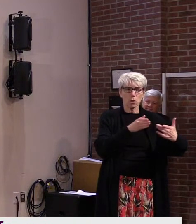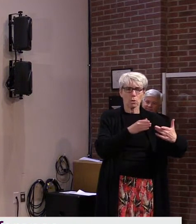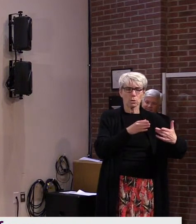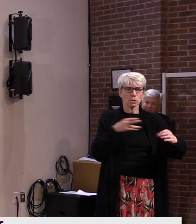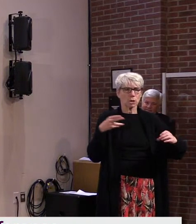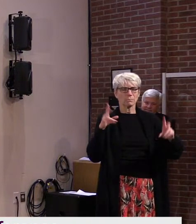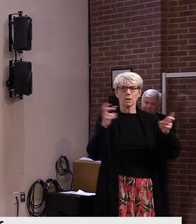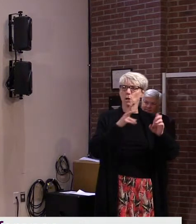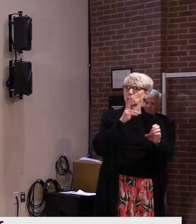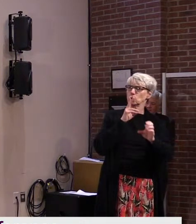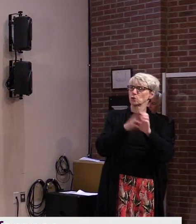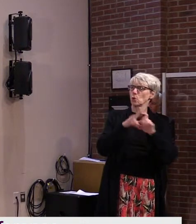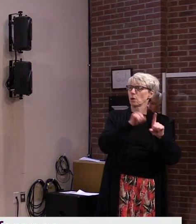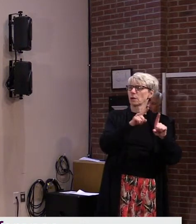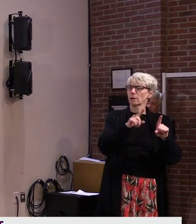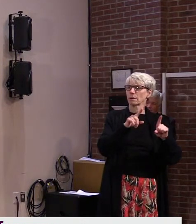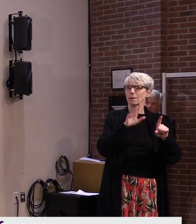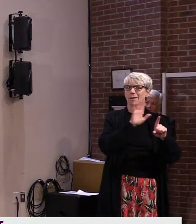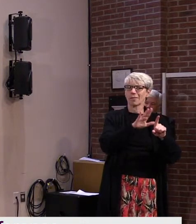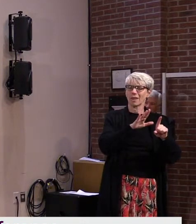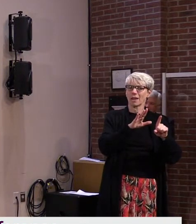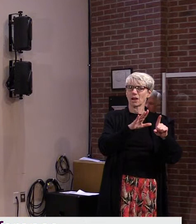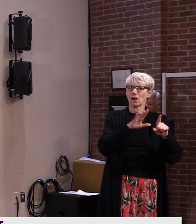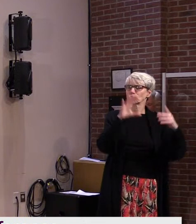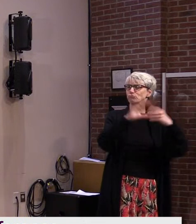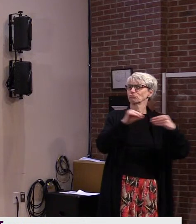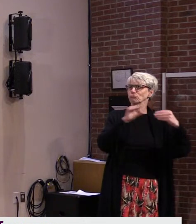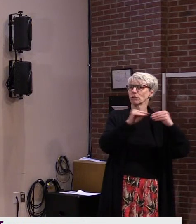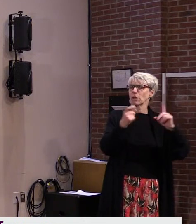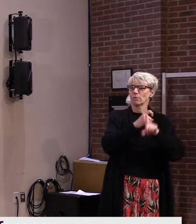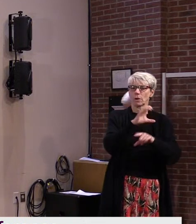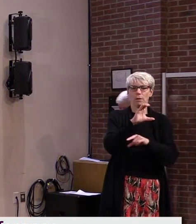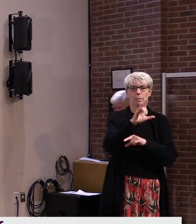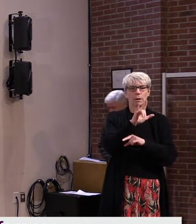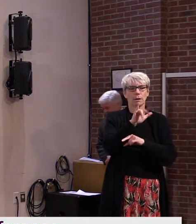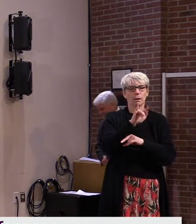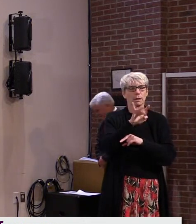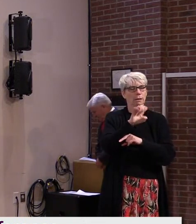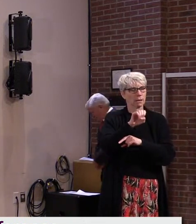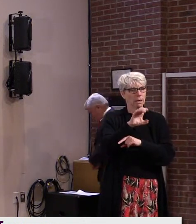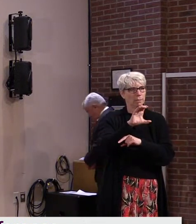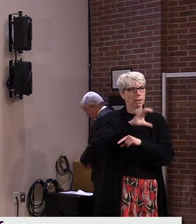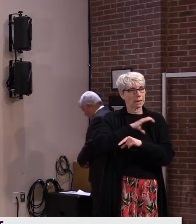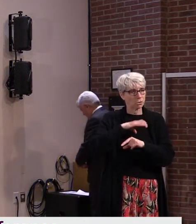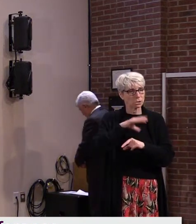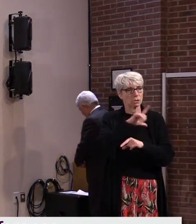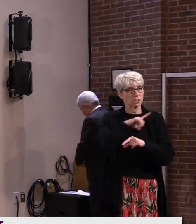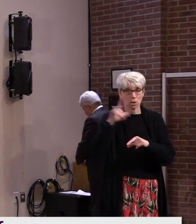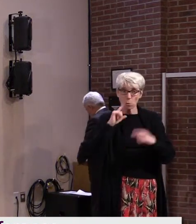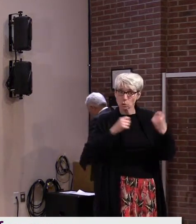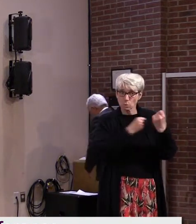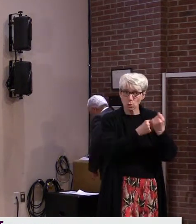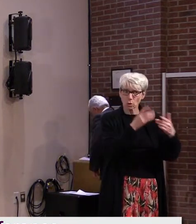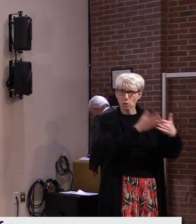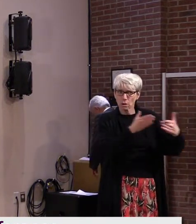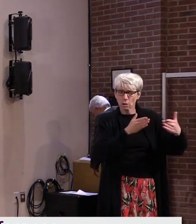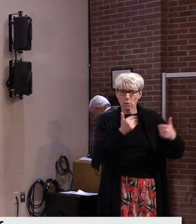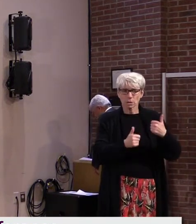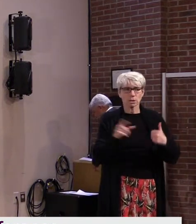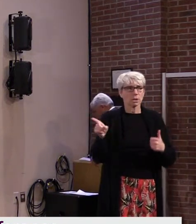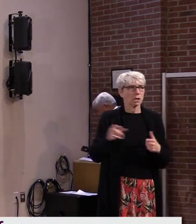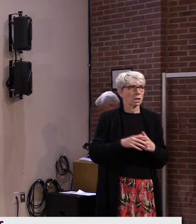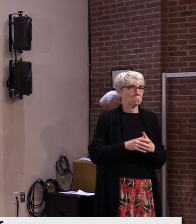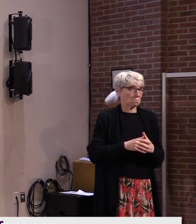TCI mandate from the Climate Council and presumably the legislature? Well, again, I think I've been